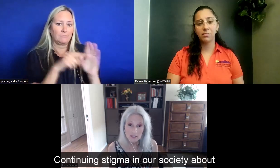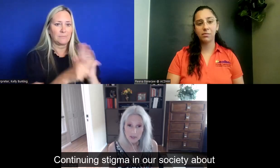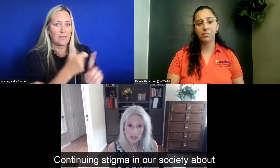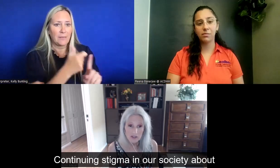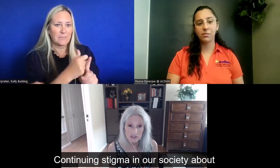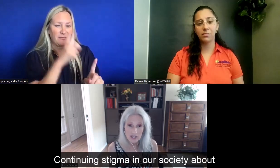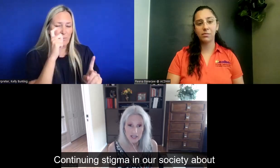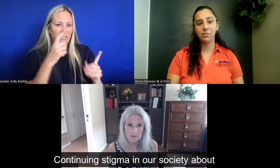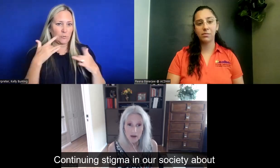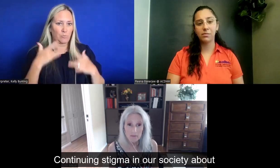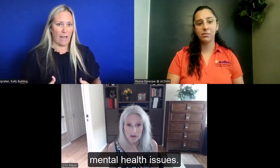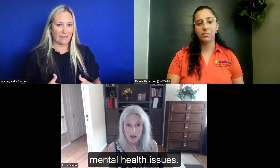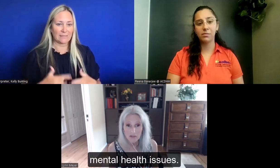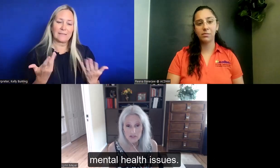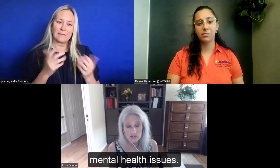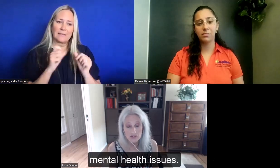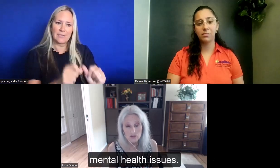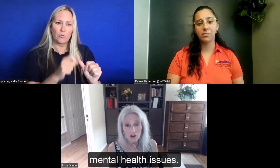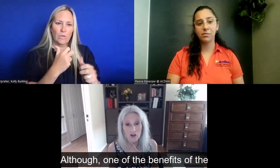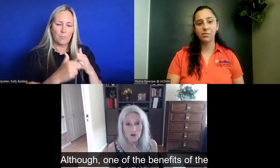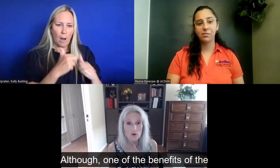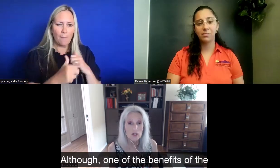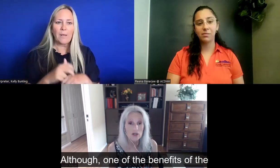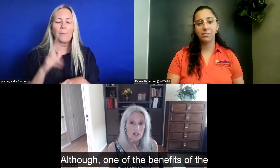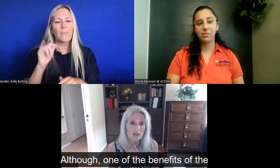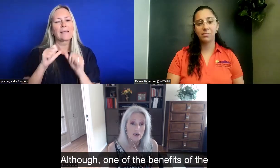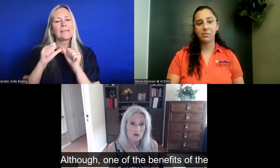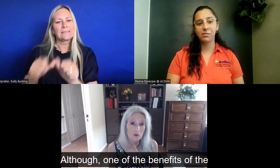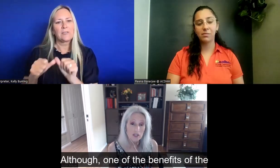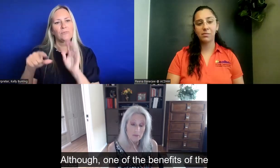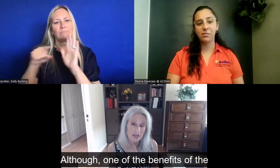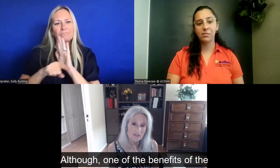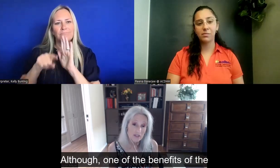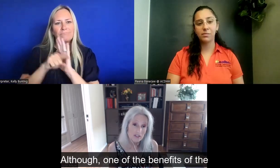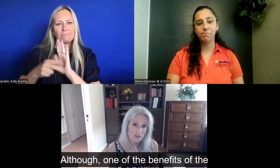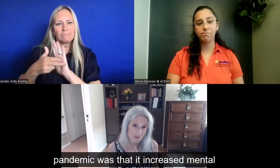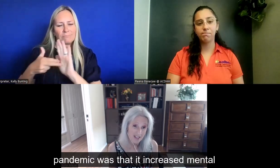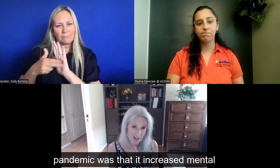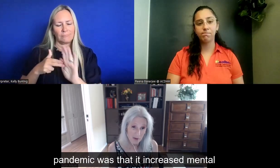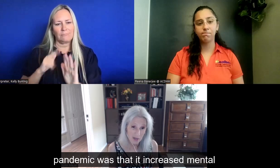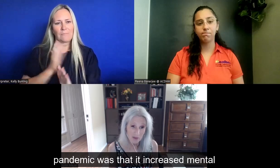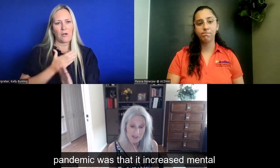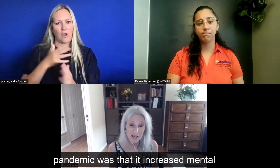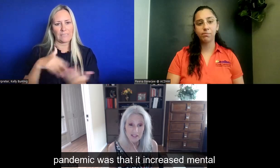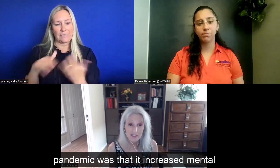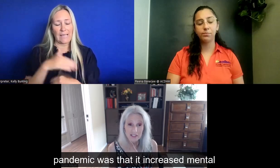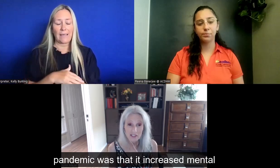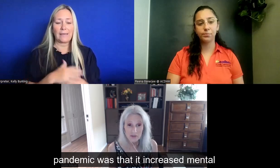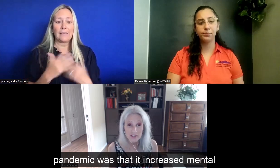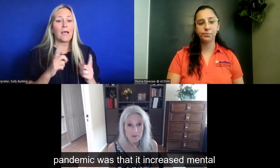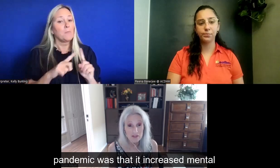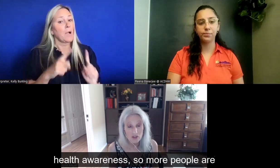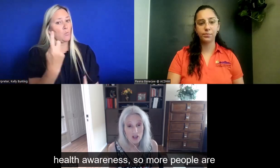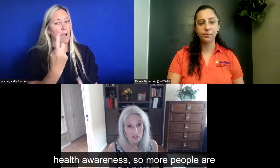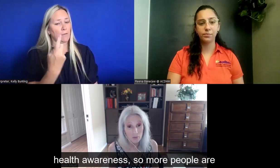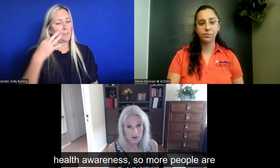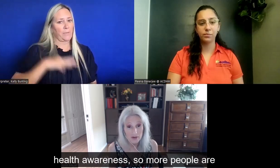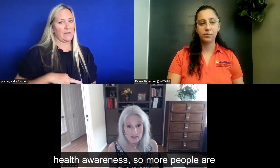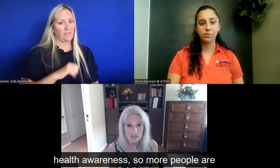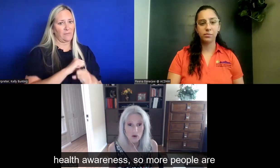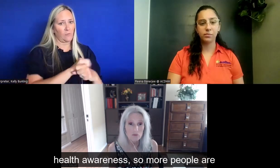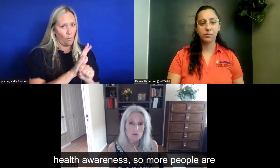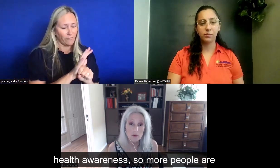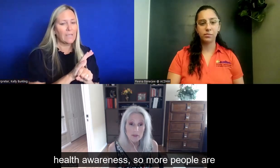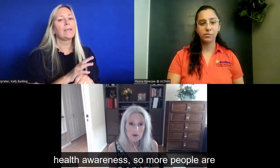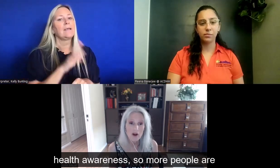Continuing stigma in our society about mental health issues, although one of the benefits of the pandemic was that it increased mental health